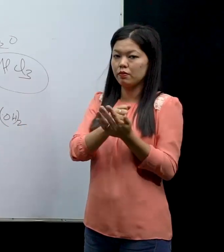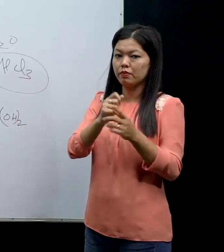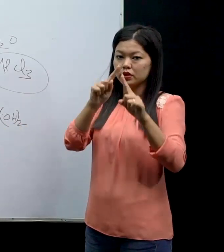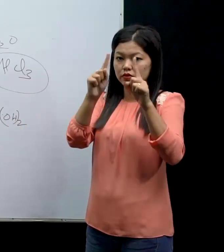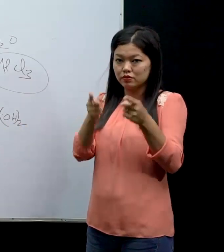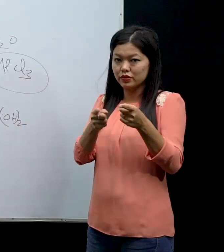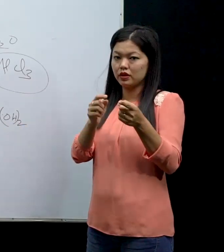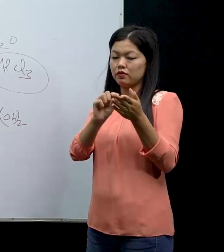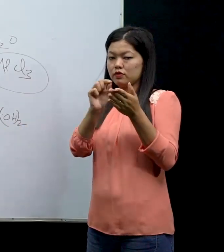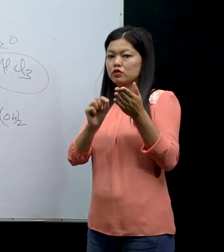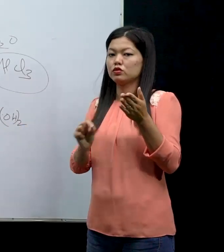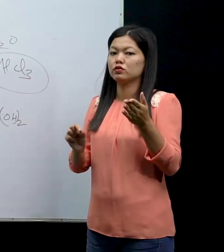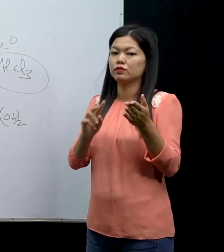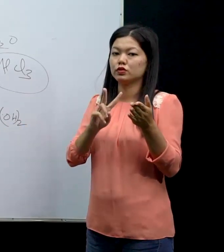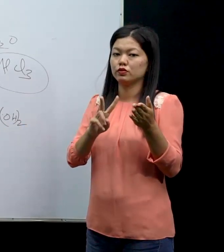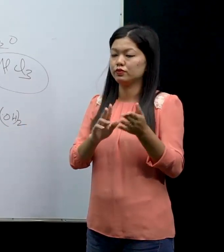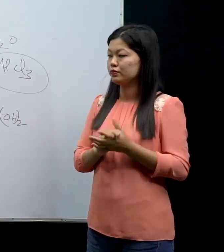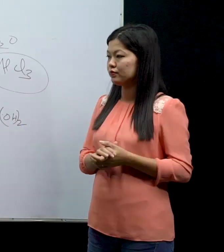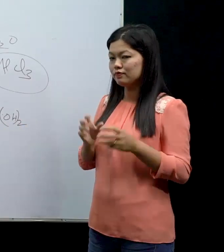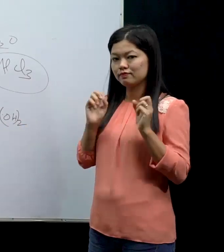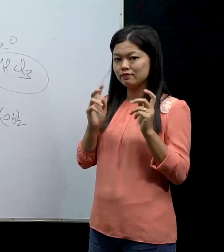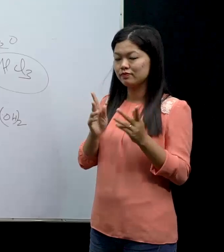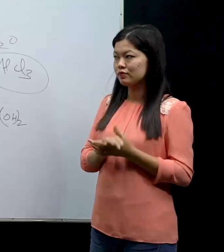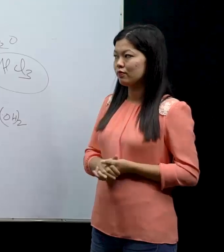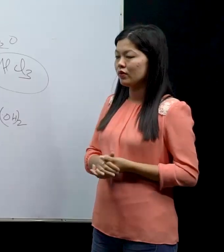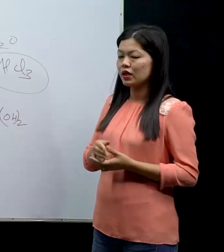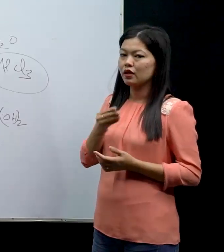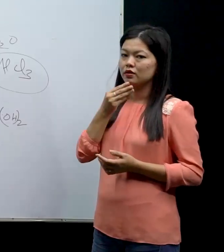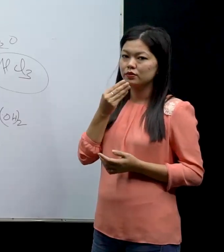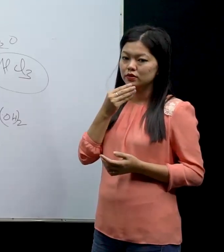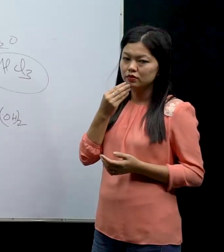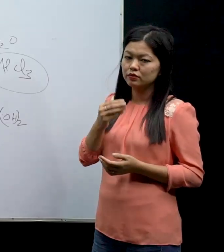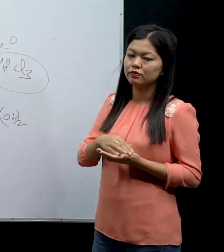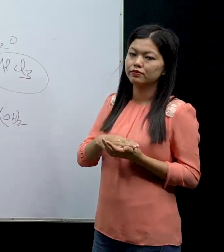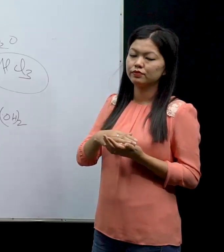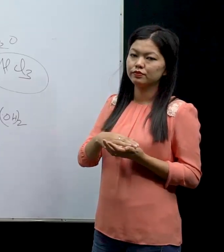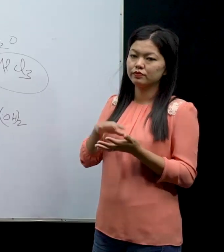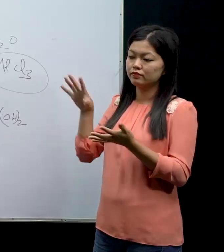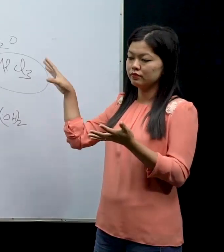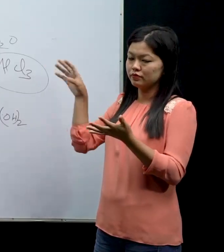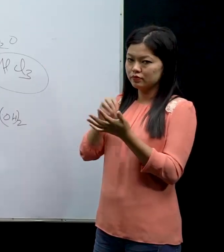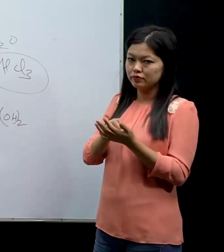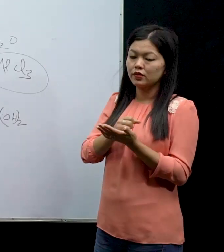the fourth one, okay? So students, please take a note of everything we have studied and do